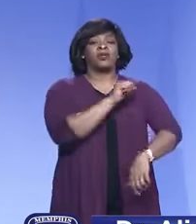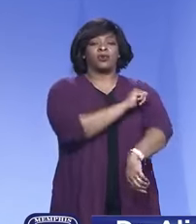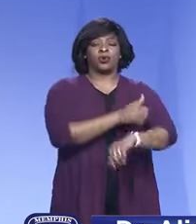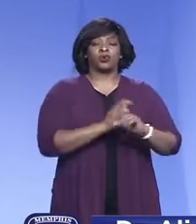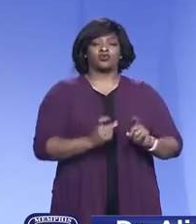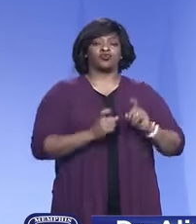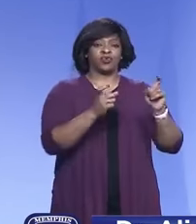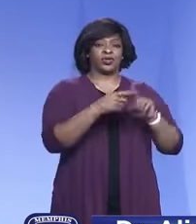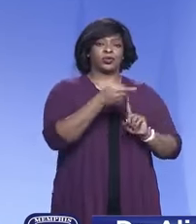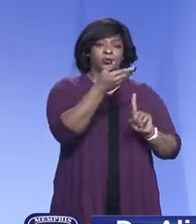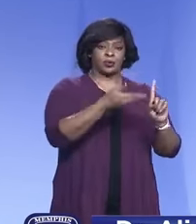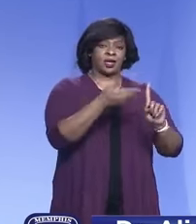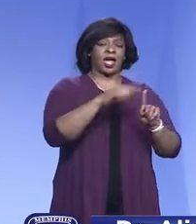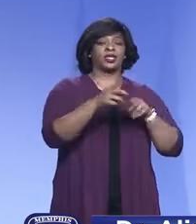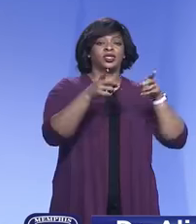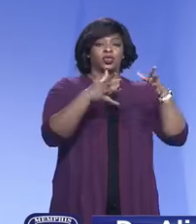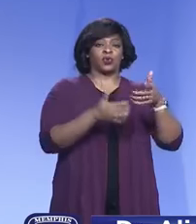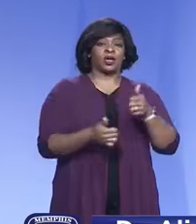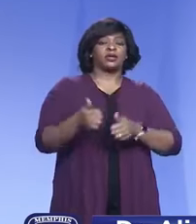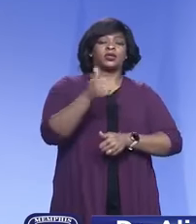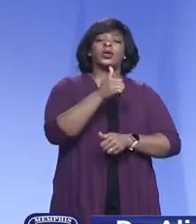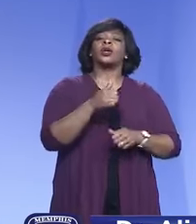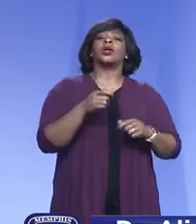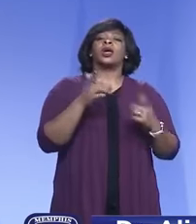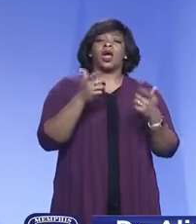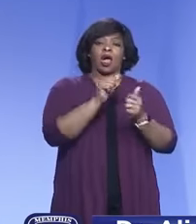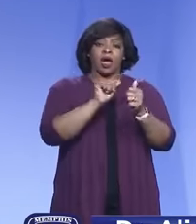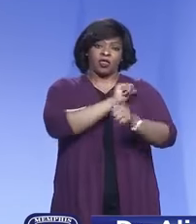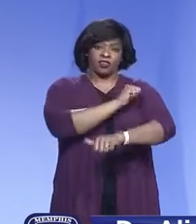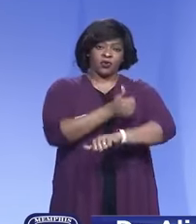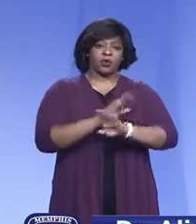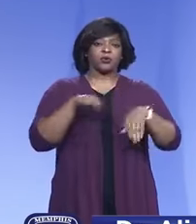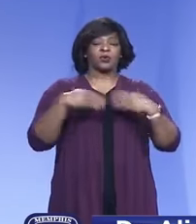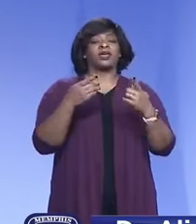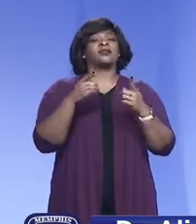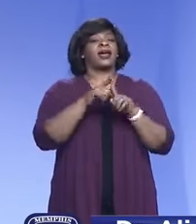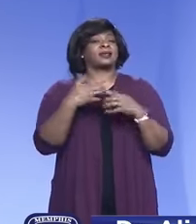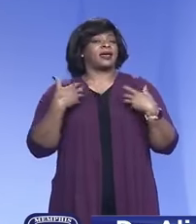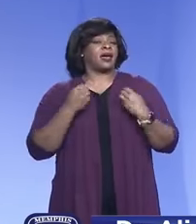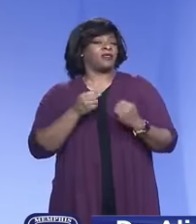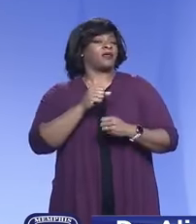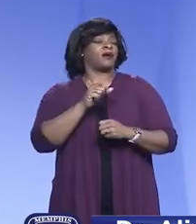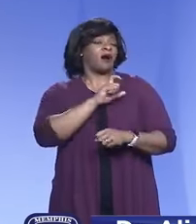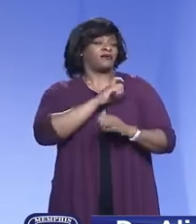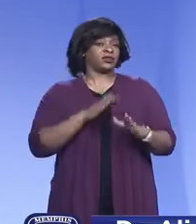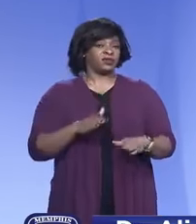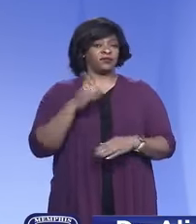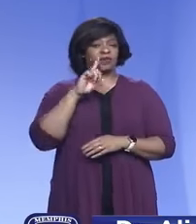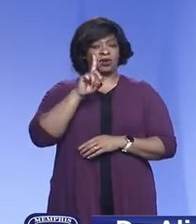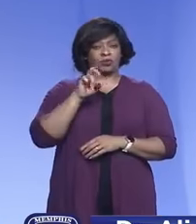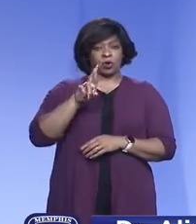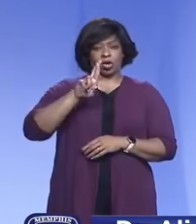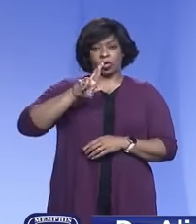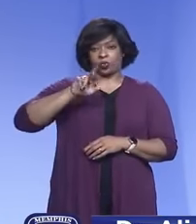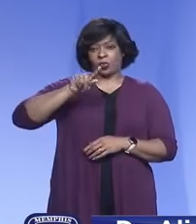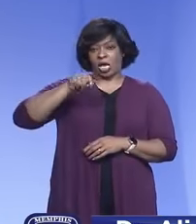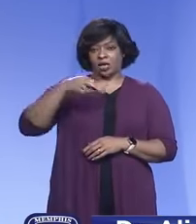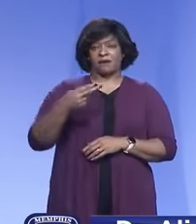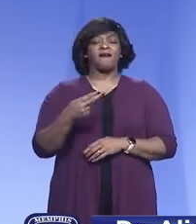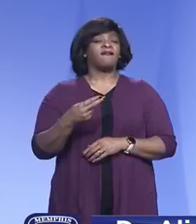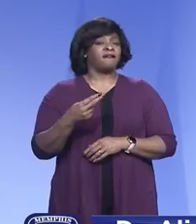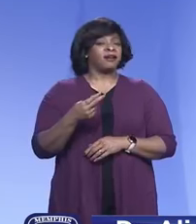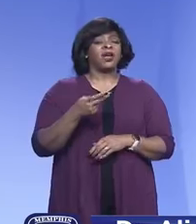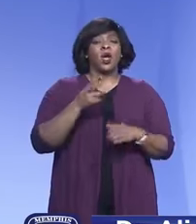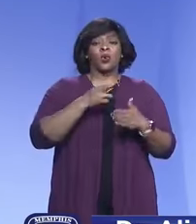granted to me as the director, and authority granted to Dr. Randolph as the health officer. And we can, as a result of